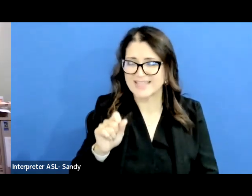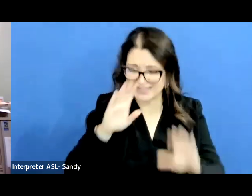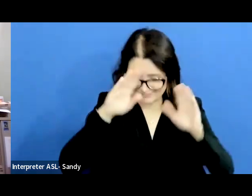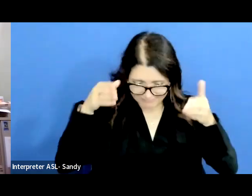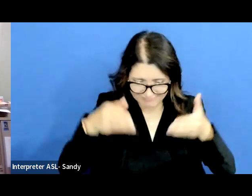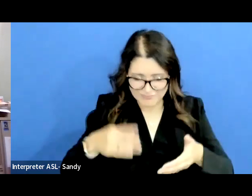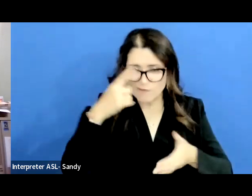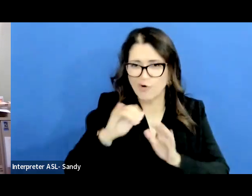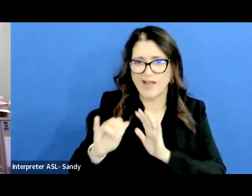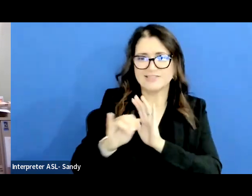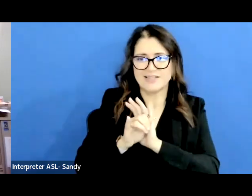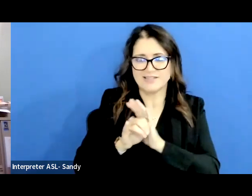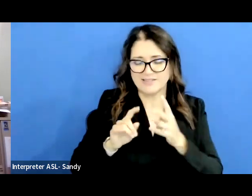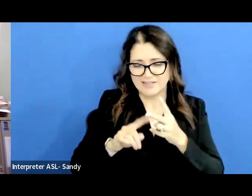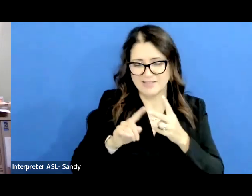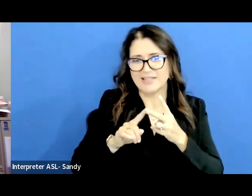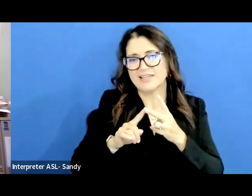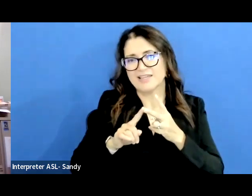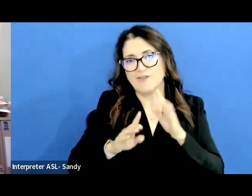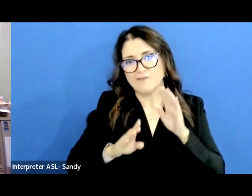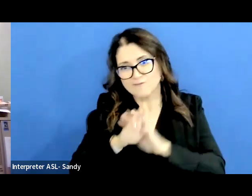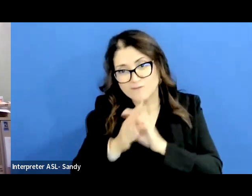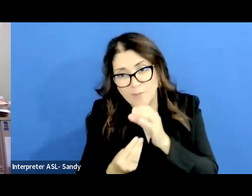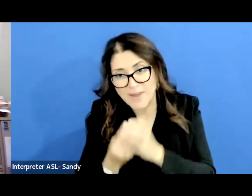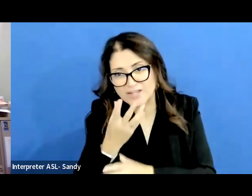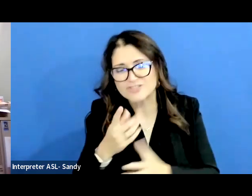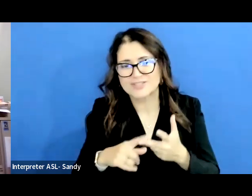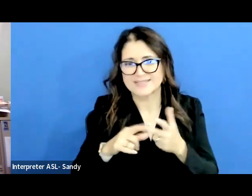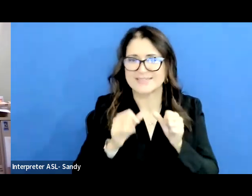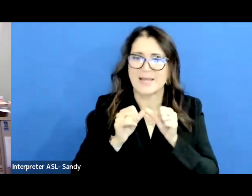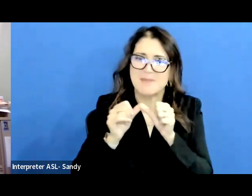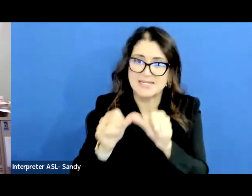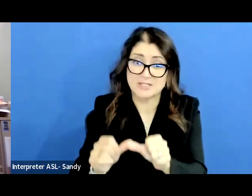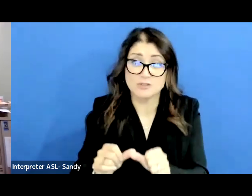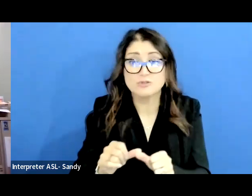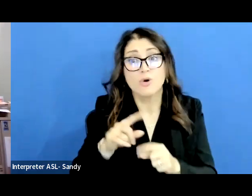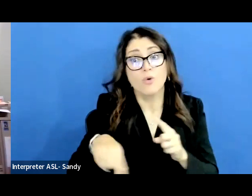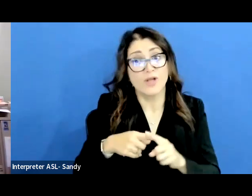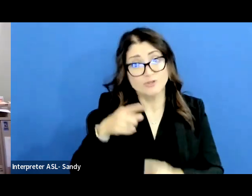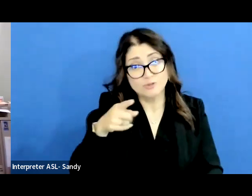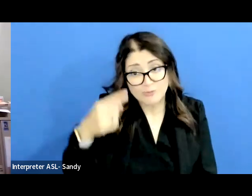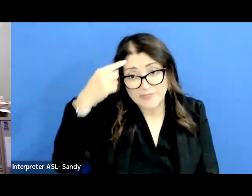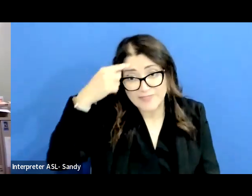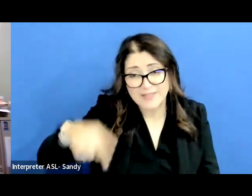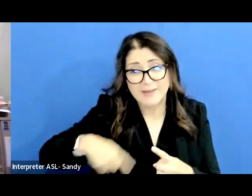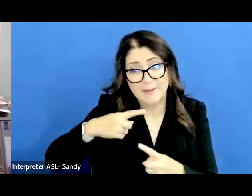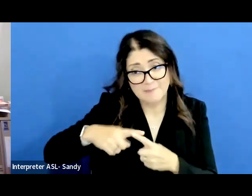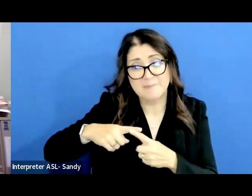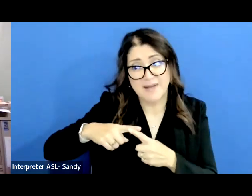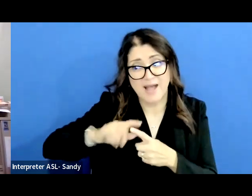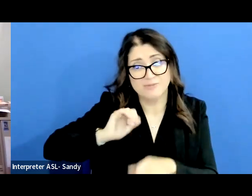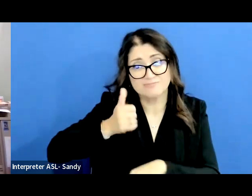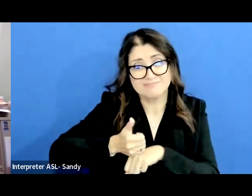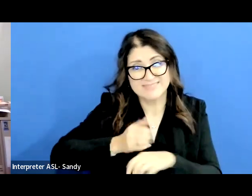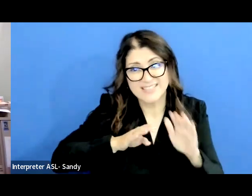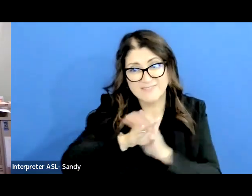identity formation and maintenance. So therefore, when you start thinking about developing outreach, food can be a very